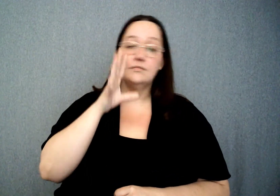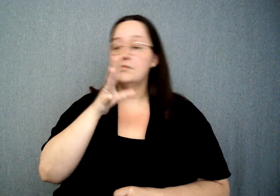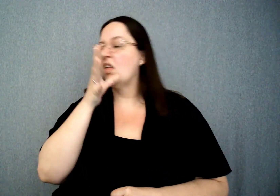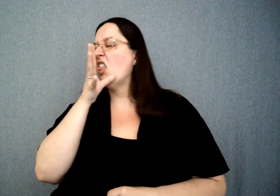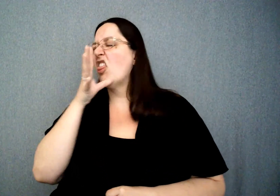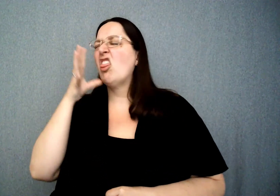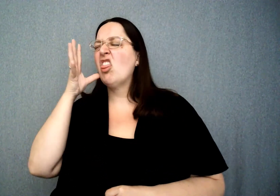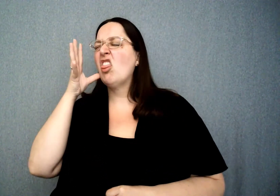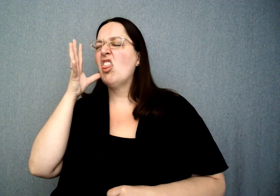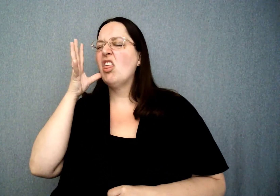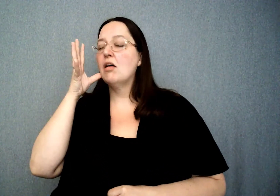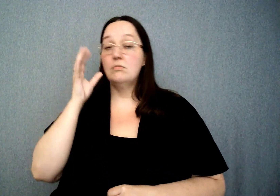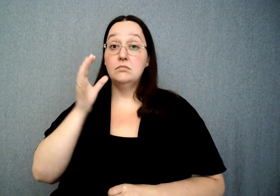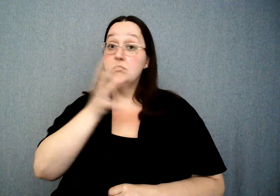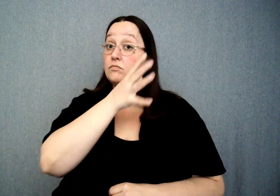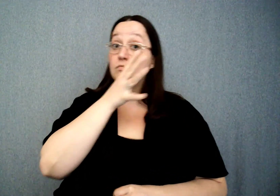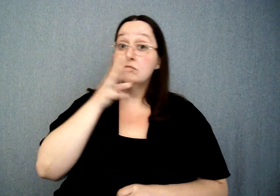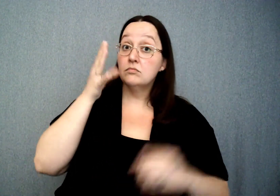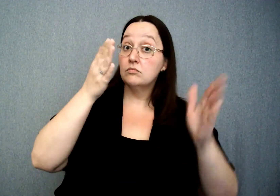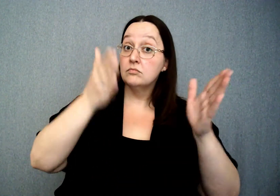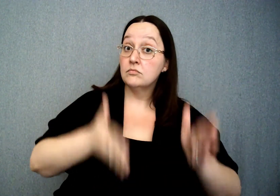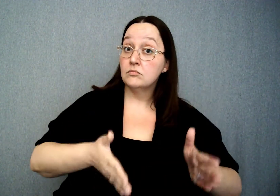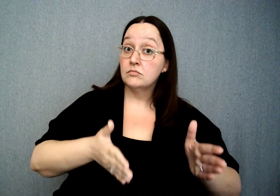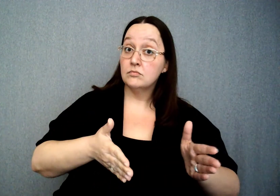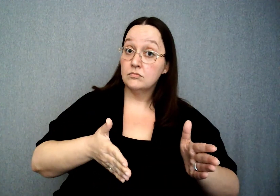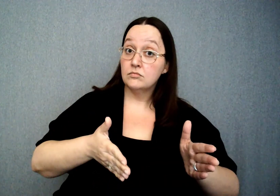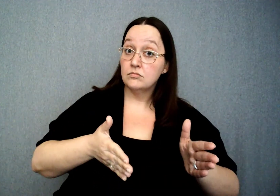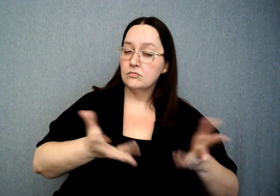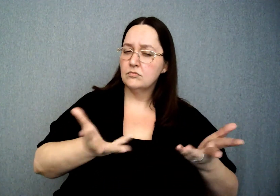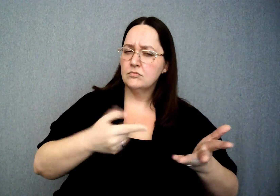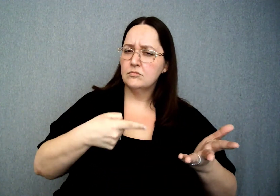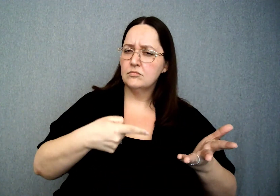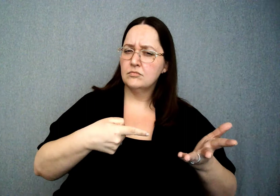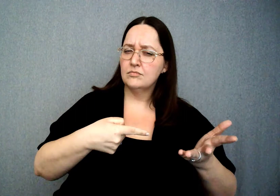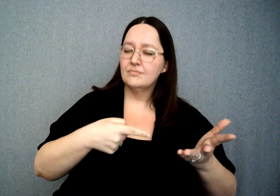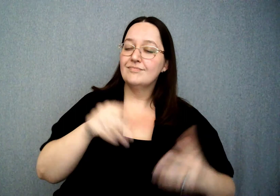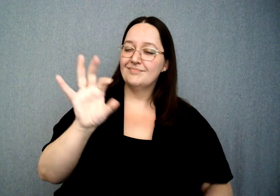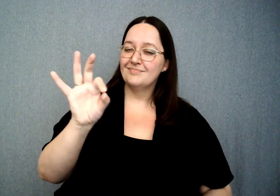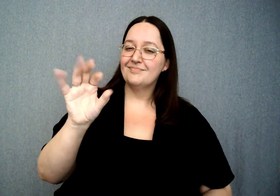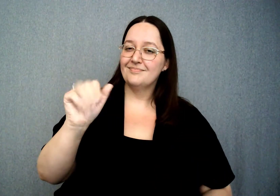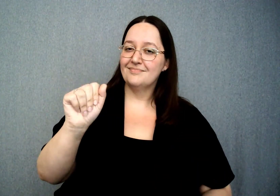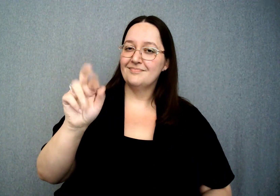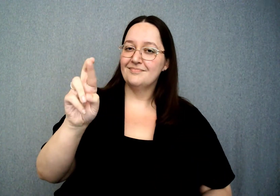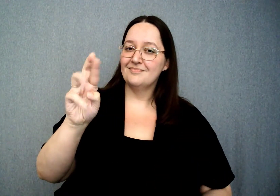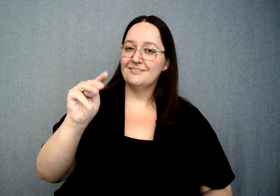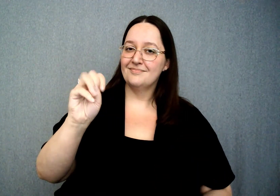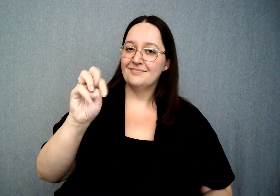Farm and sloppy. Add an age and suffix, you now have